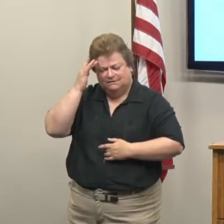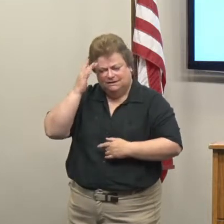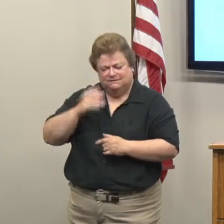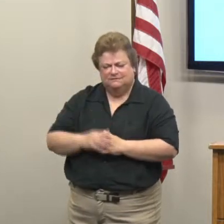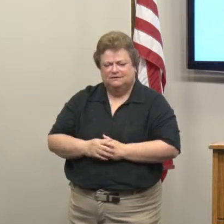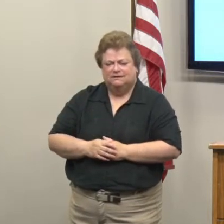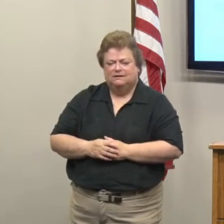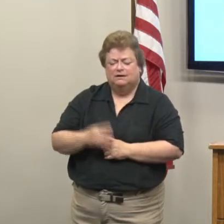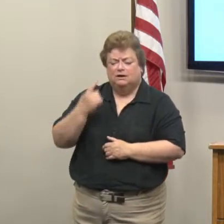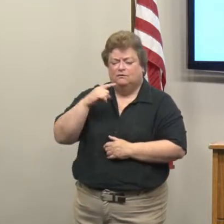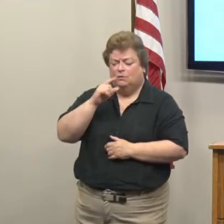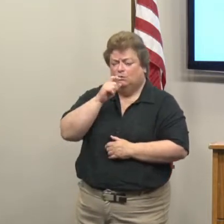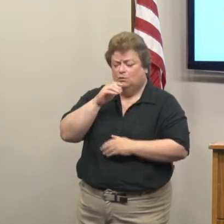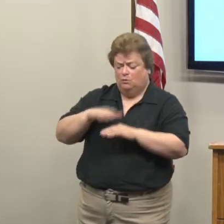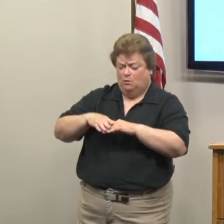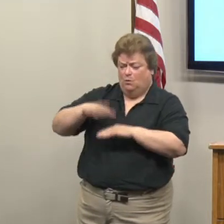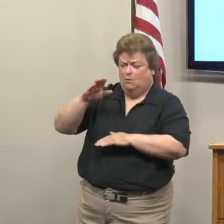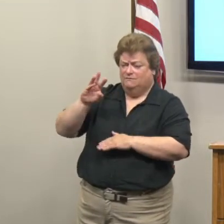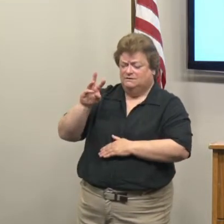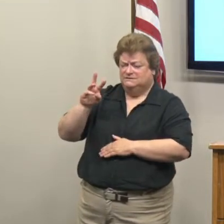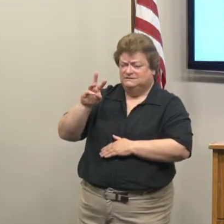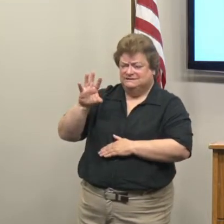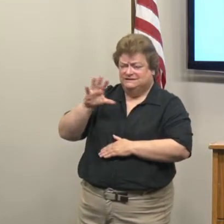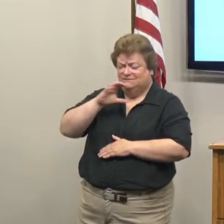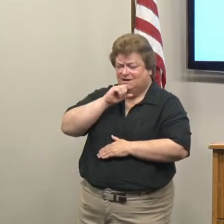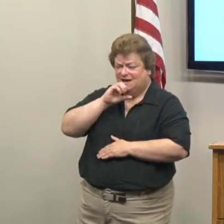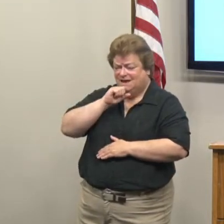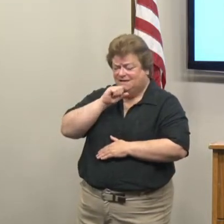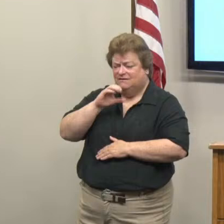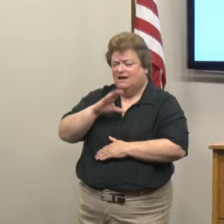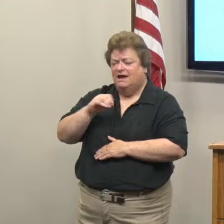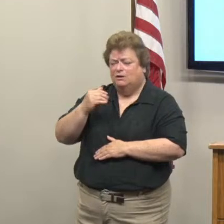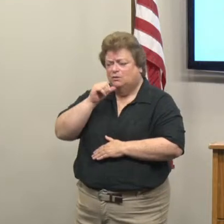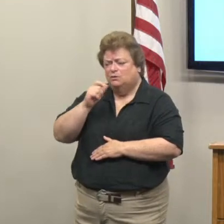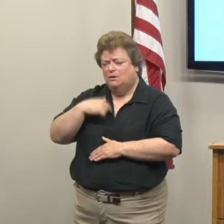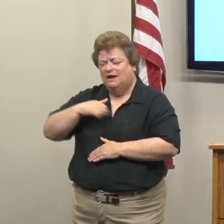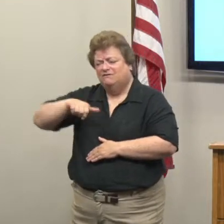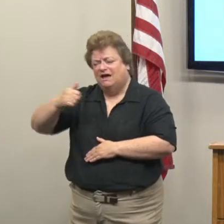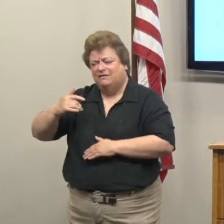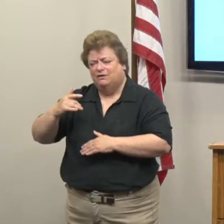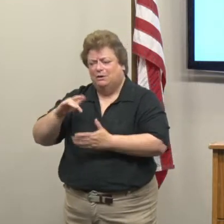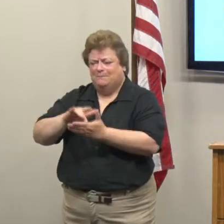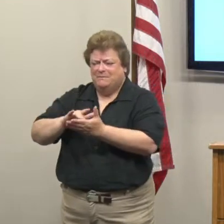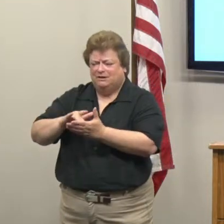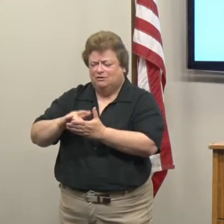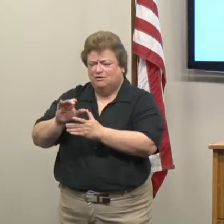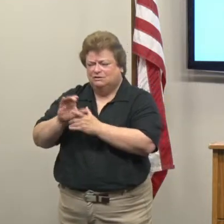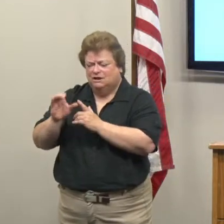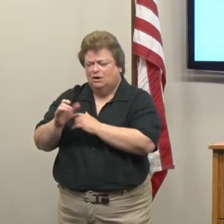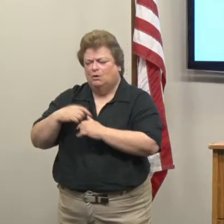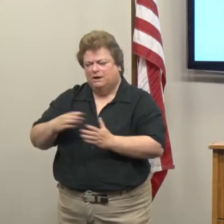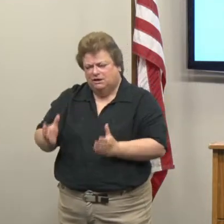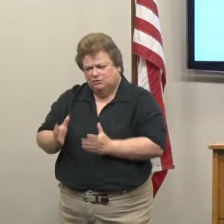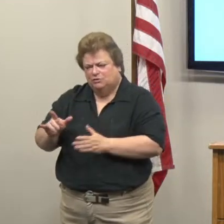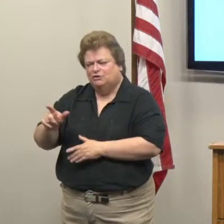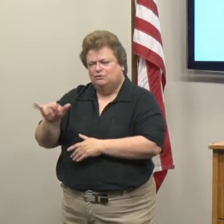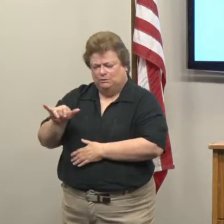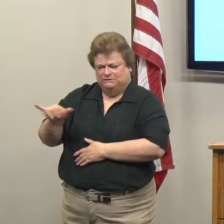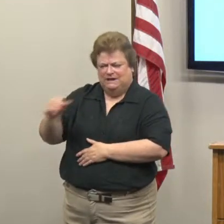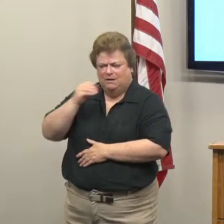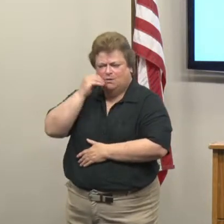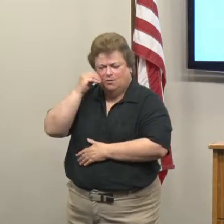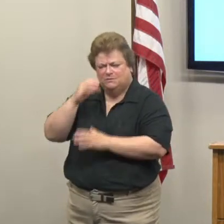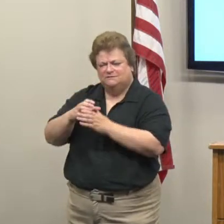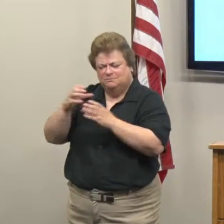over age 65 and those with underlying health conditions, we continue to encourage you to stay home as much as